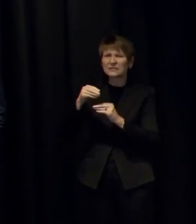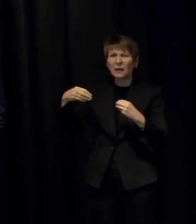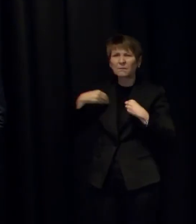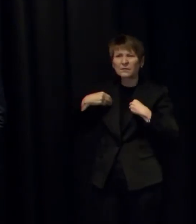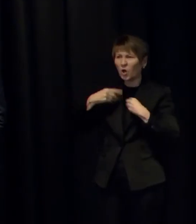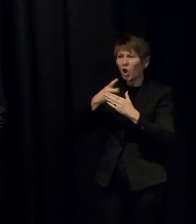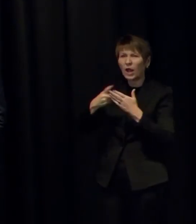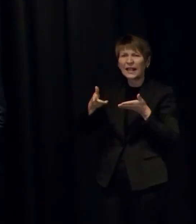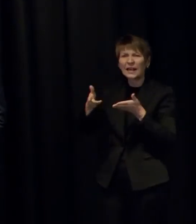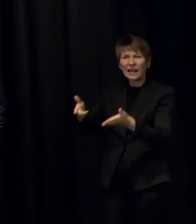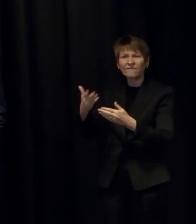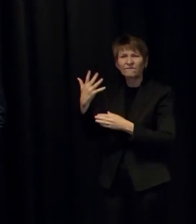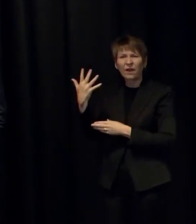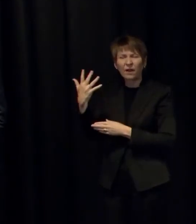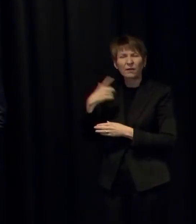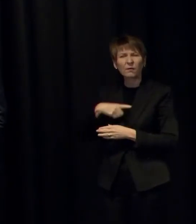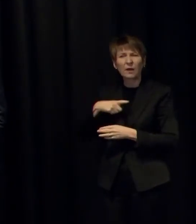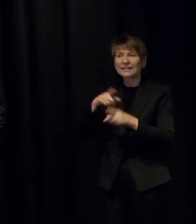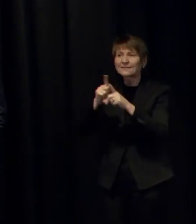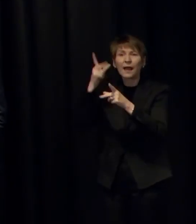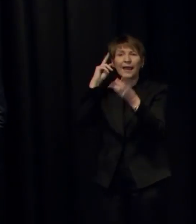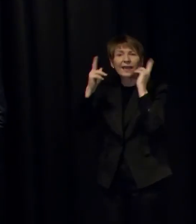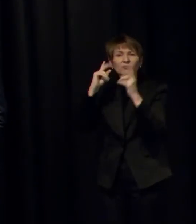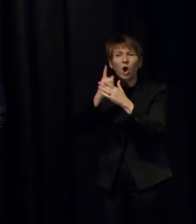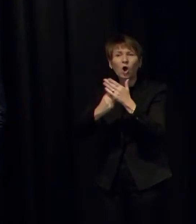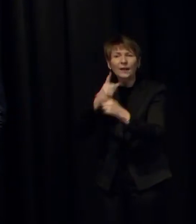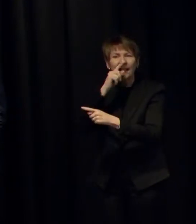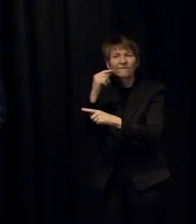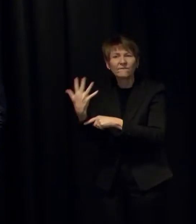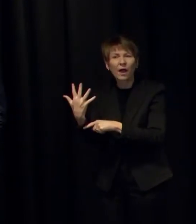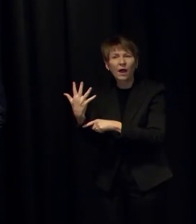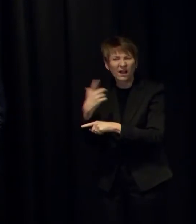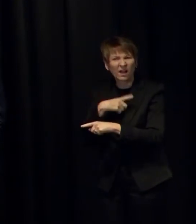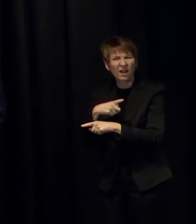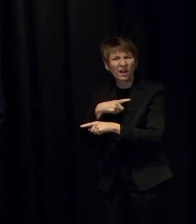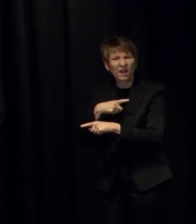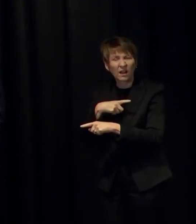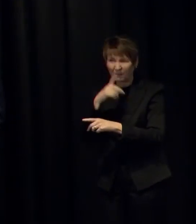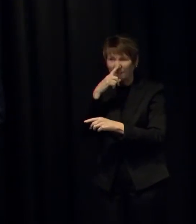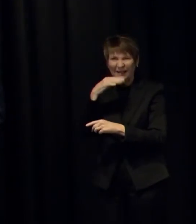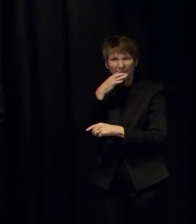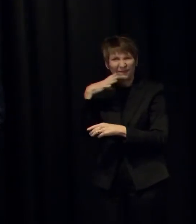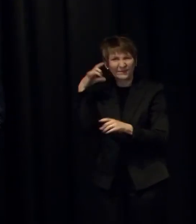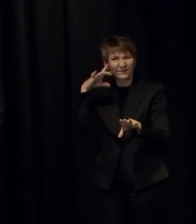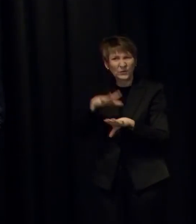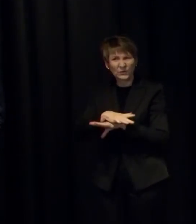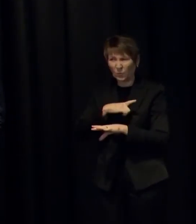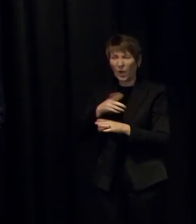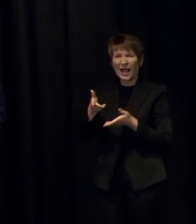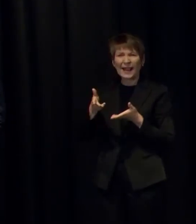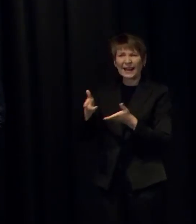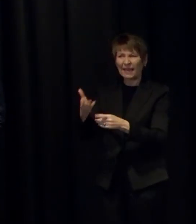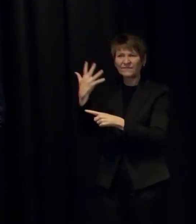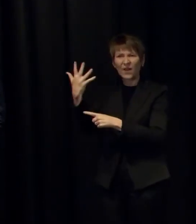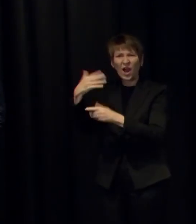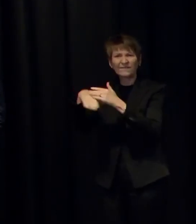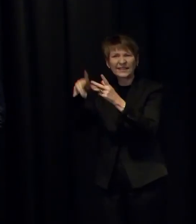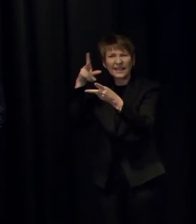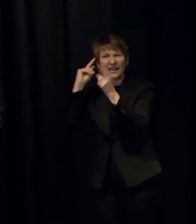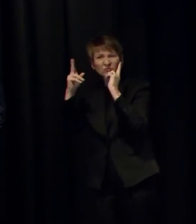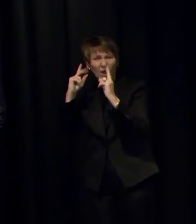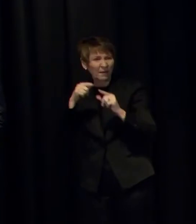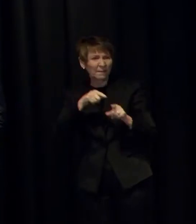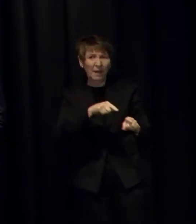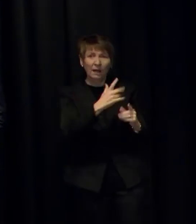at 70, then just the cumulative amount of movement, the cumulative amount of activity, and no doubt,